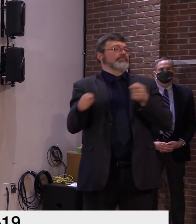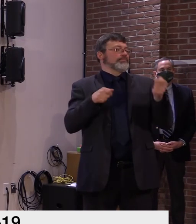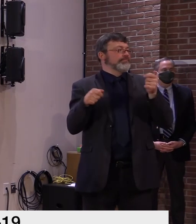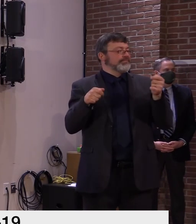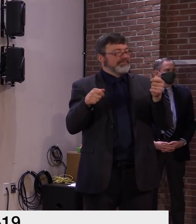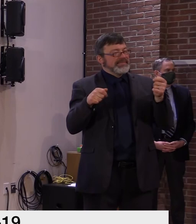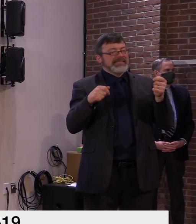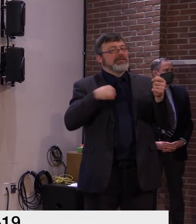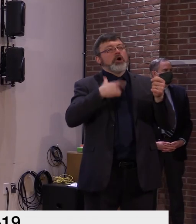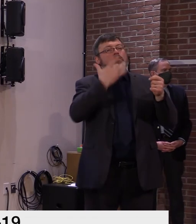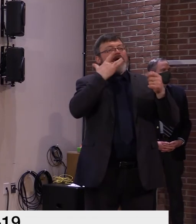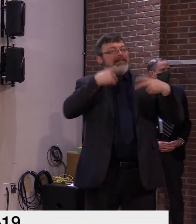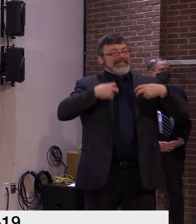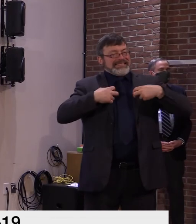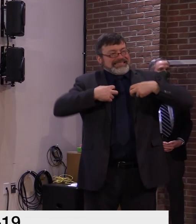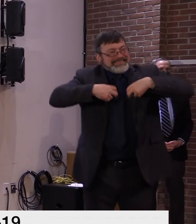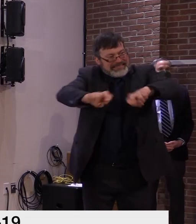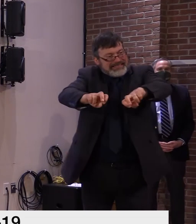of this.